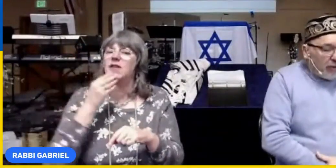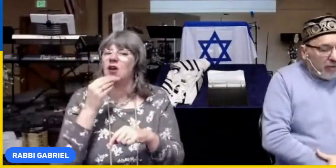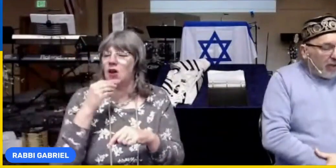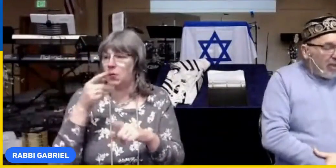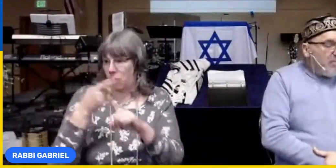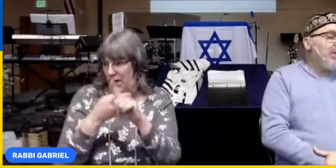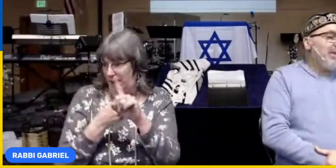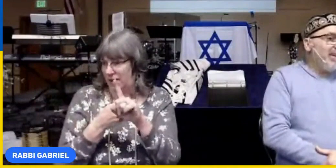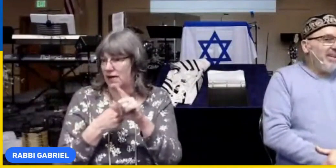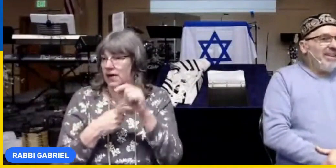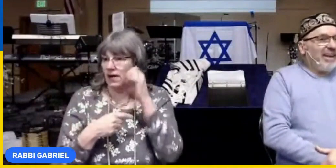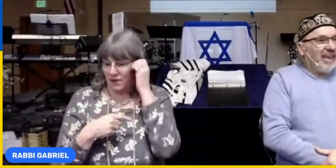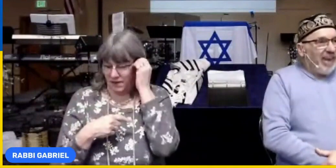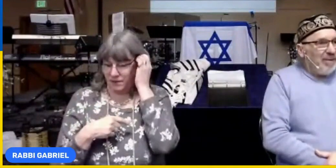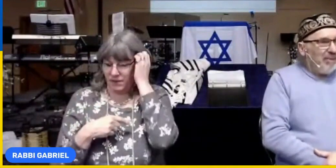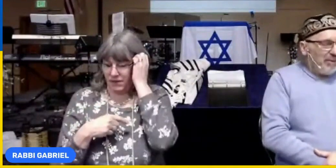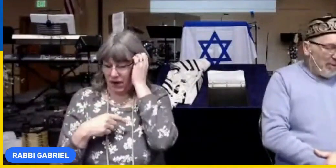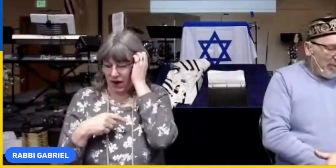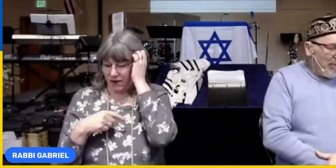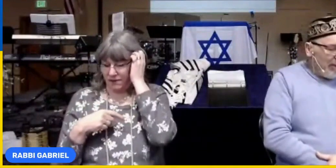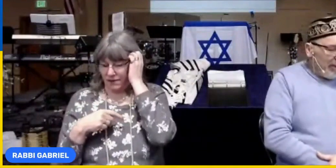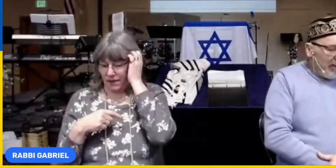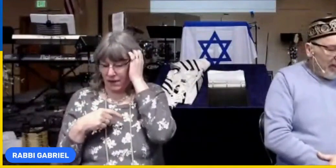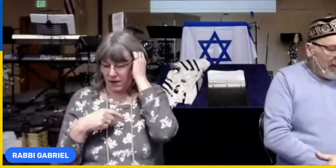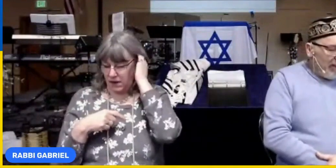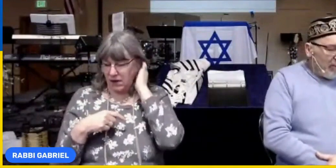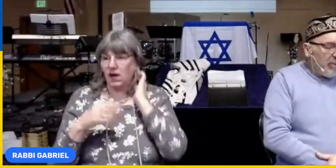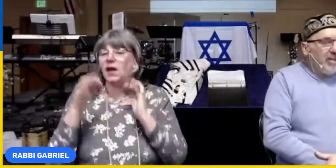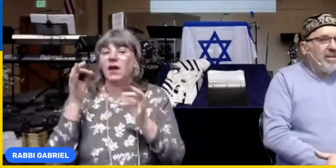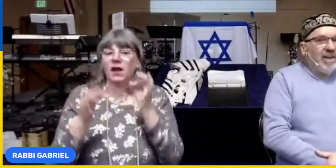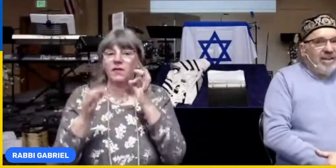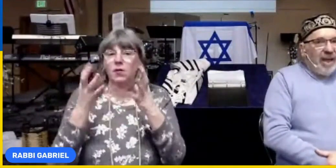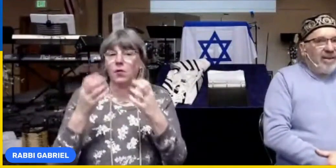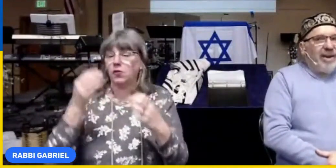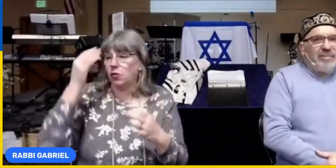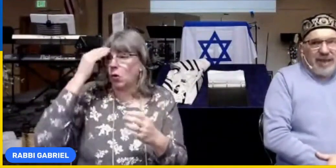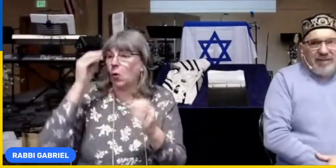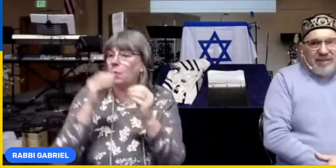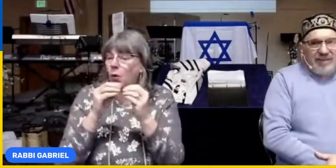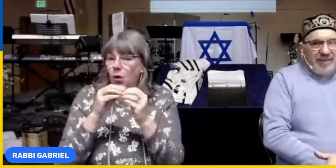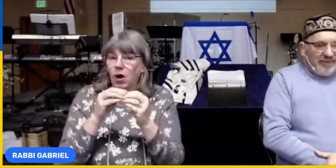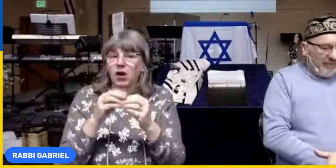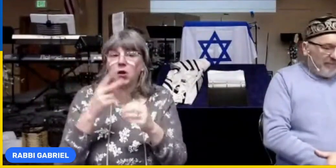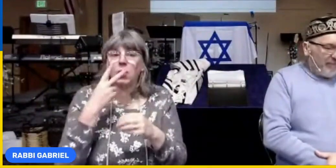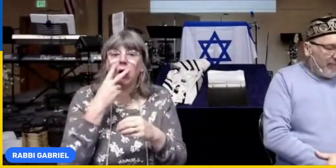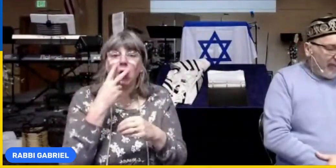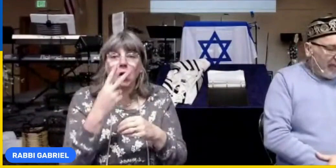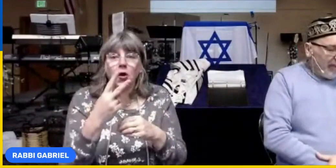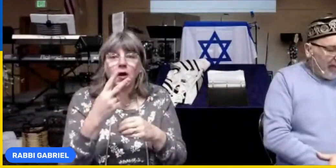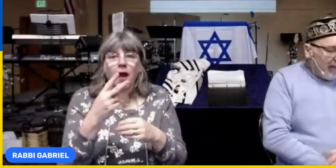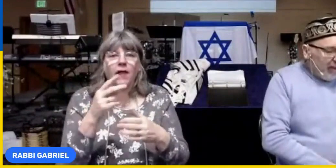you can refer to the ebook that came to in the recent Yad a bit.